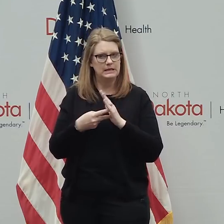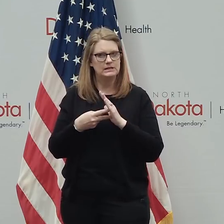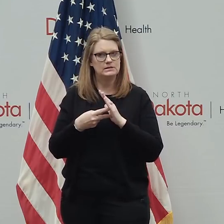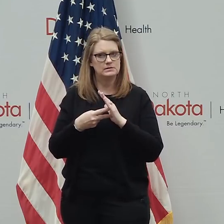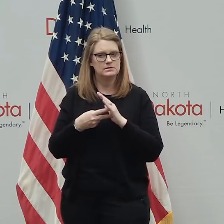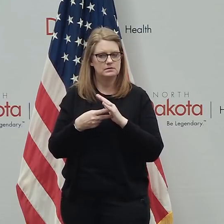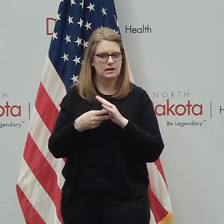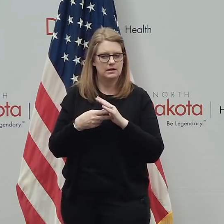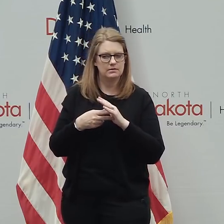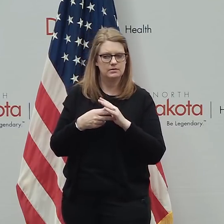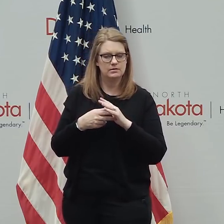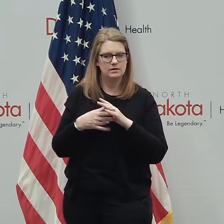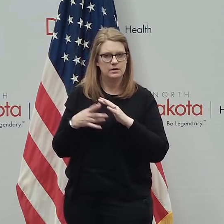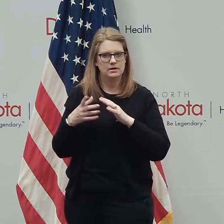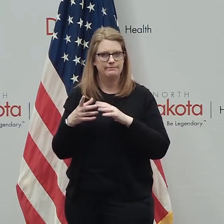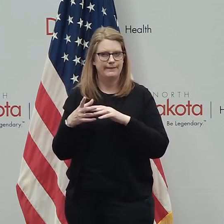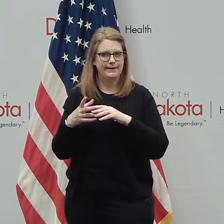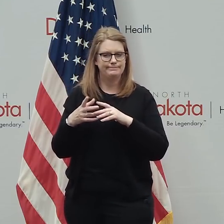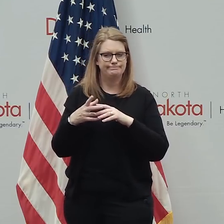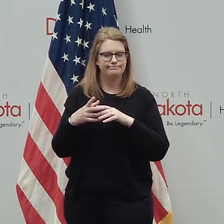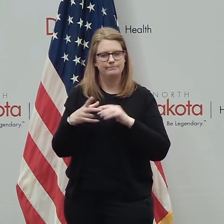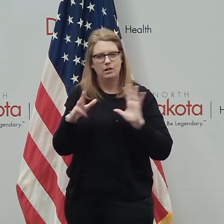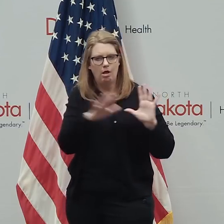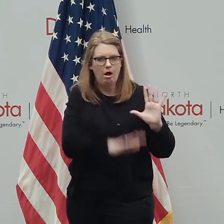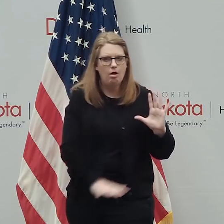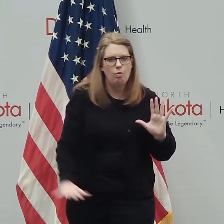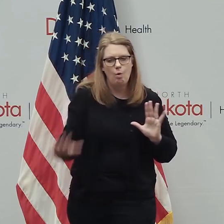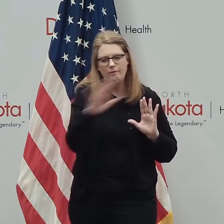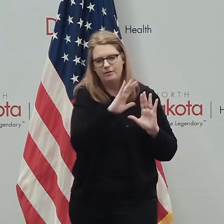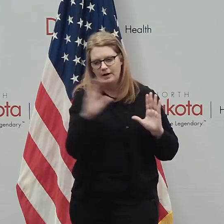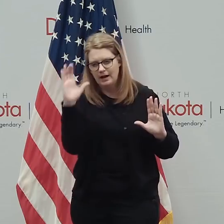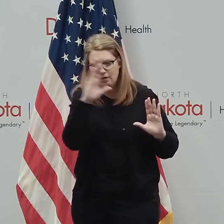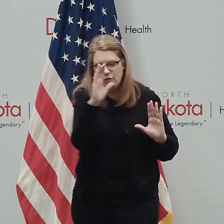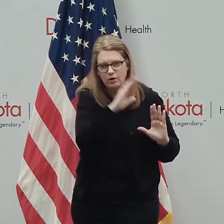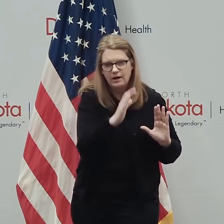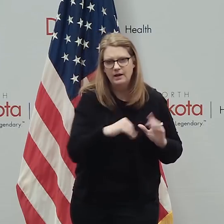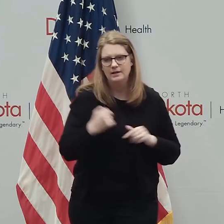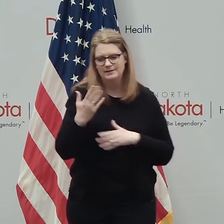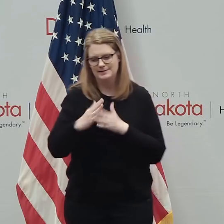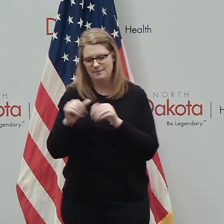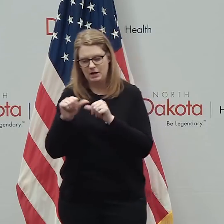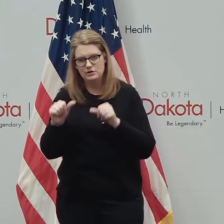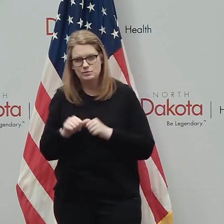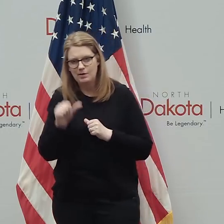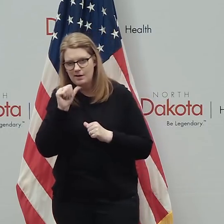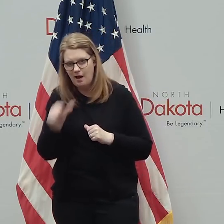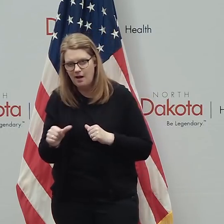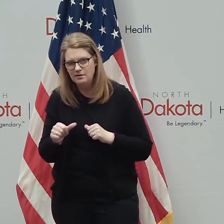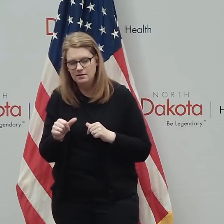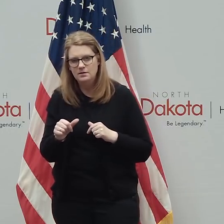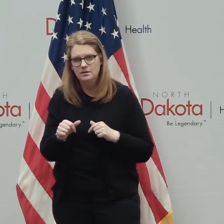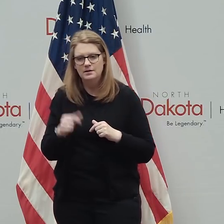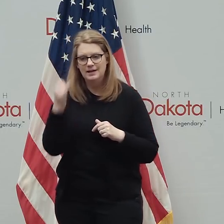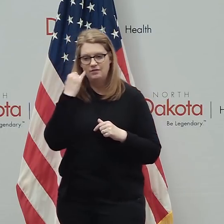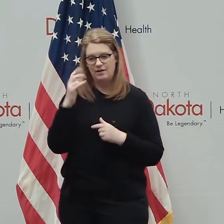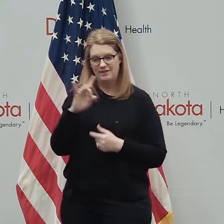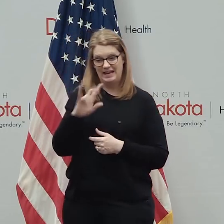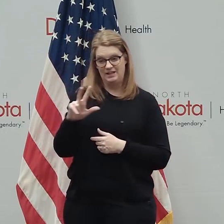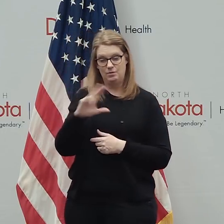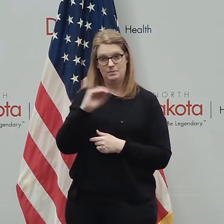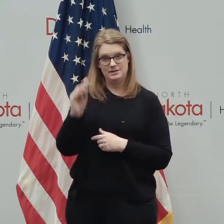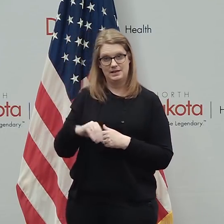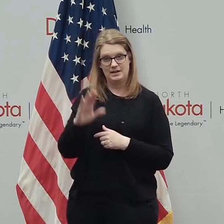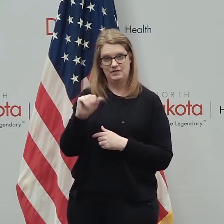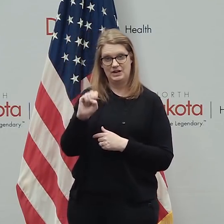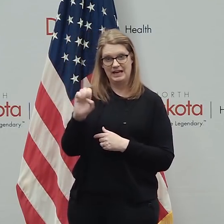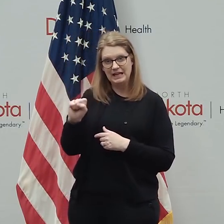from a geographic standpoint, but in some areas we're not. And so we need to make sure that if we got 83% of our